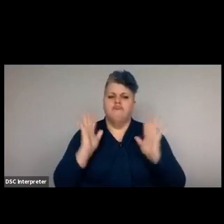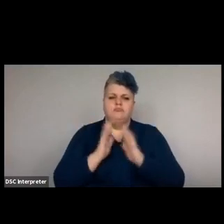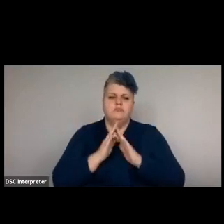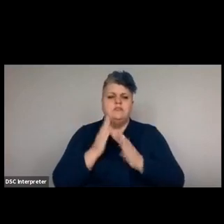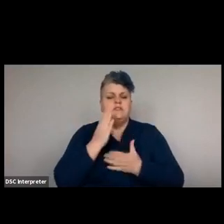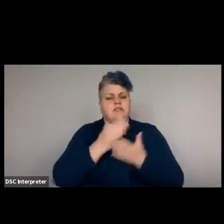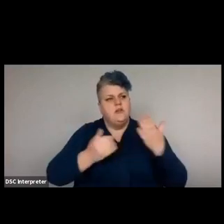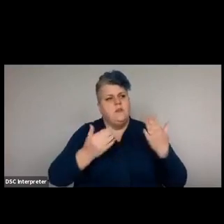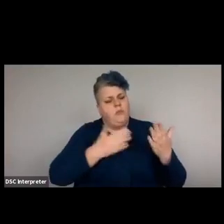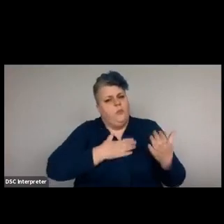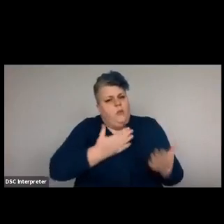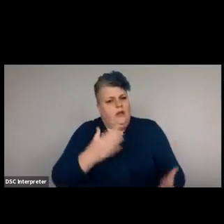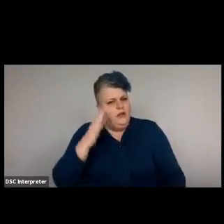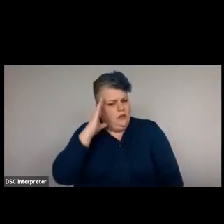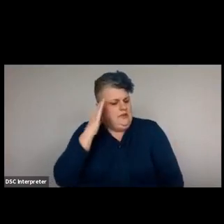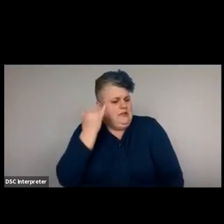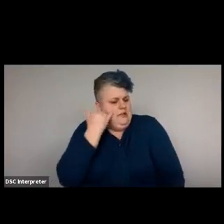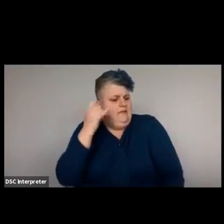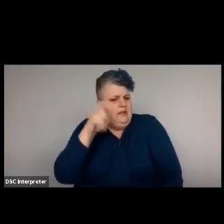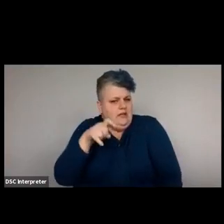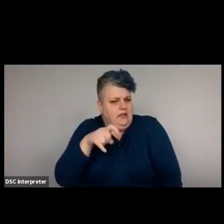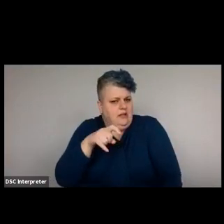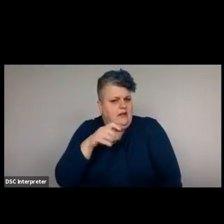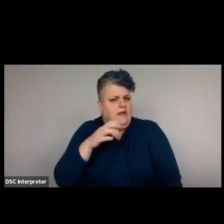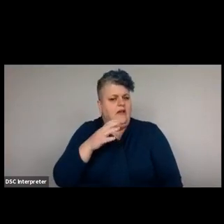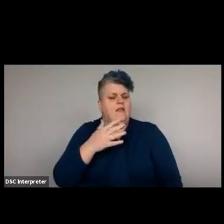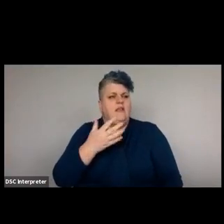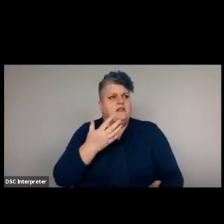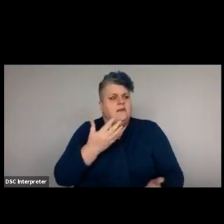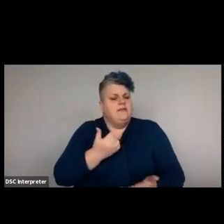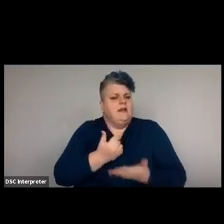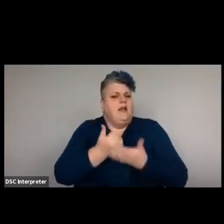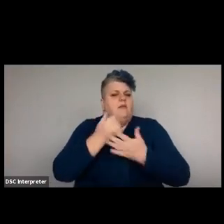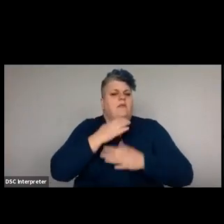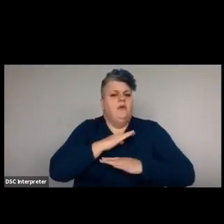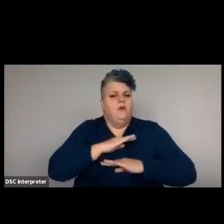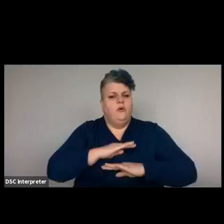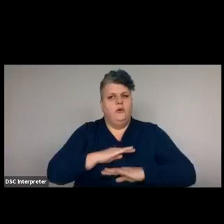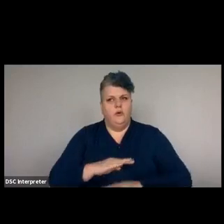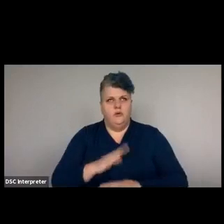listen, and that brings a lot of relief and a lot of